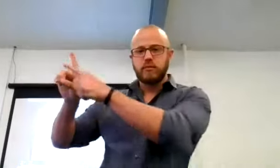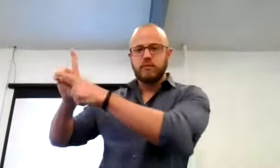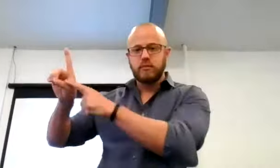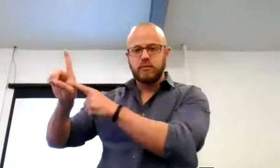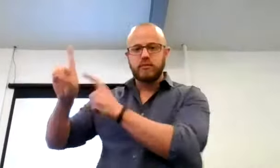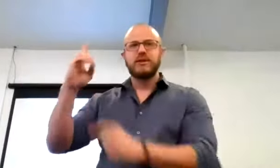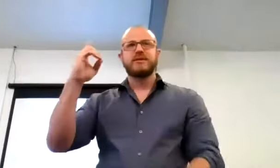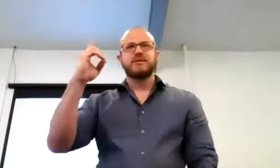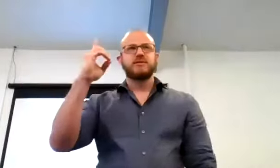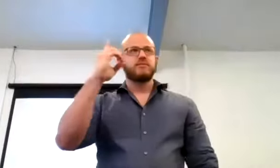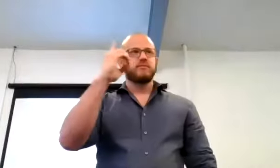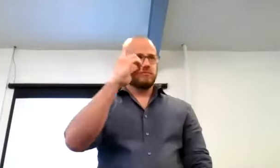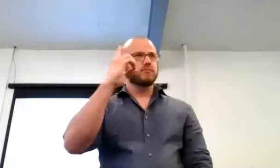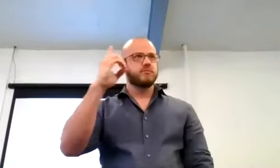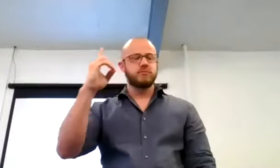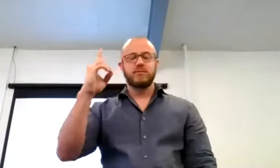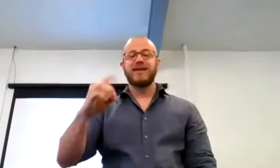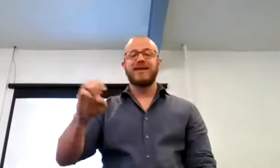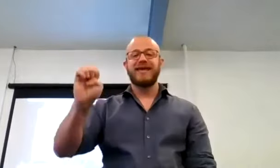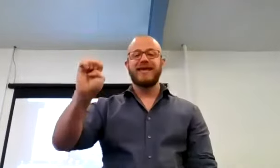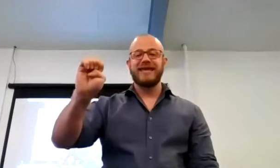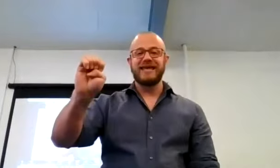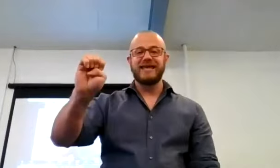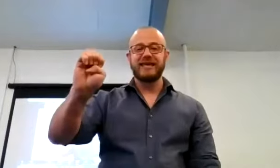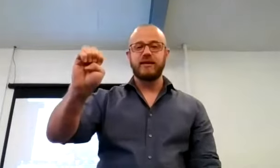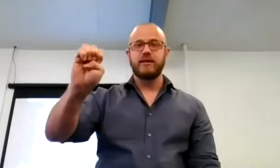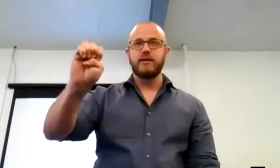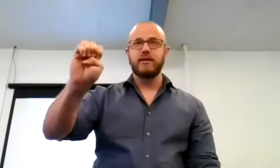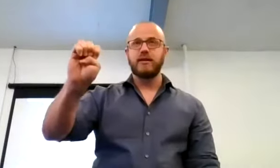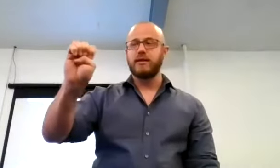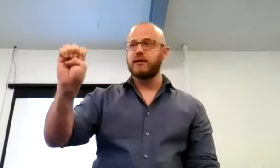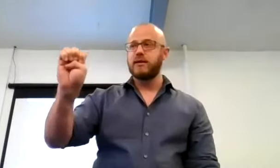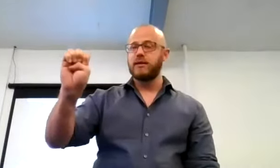you would write D. Then E.